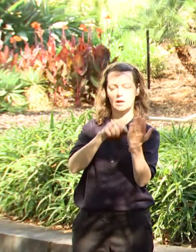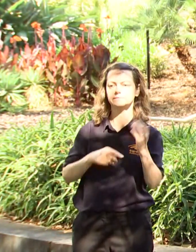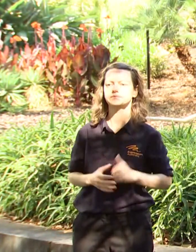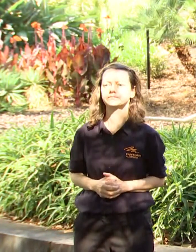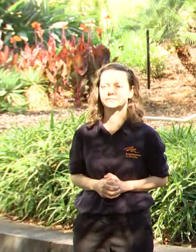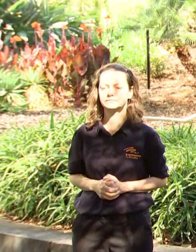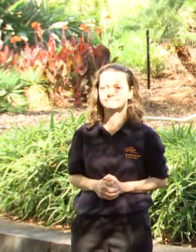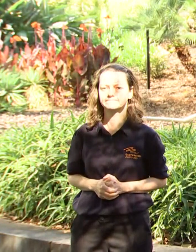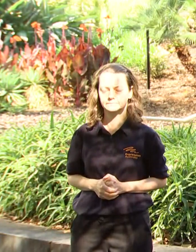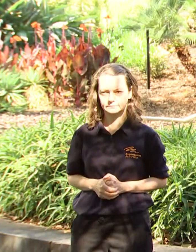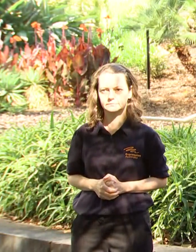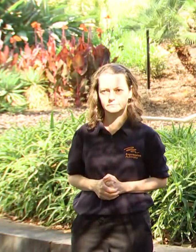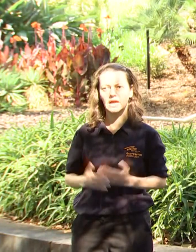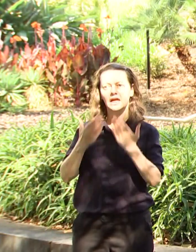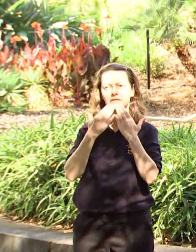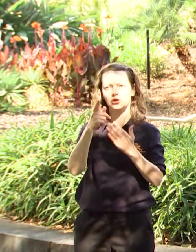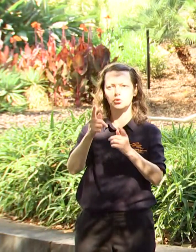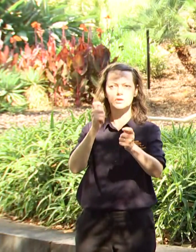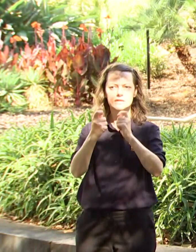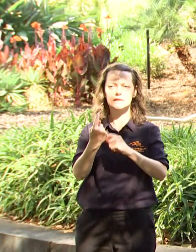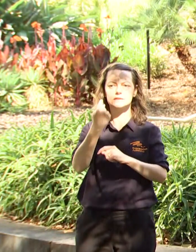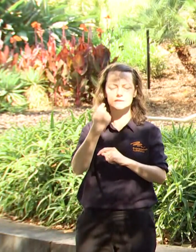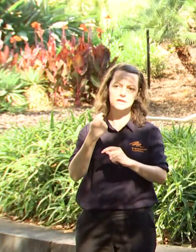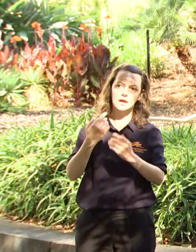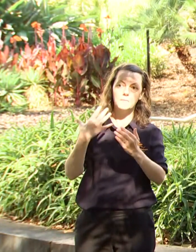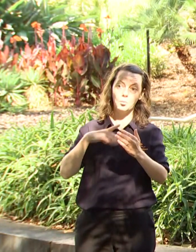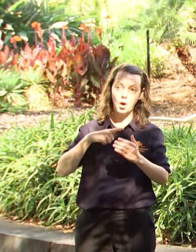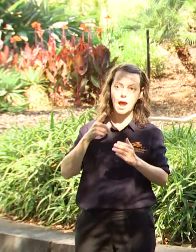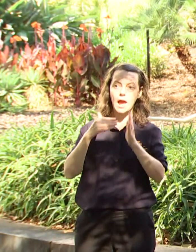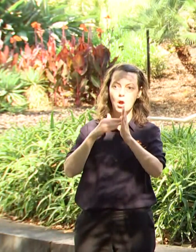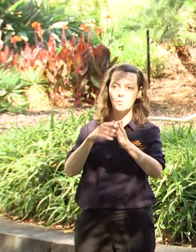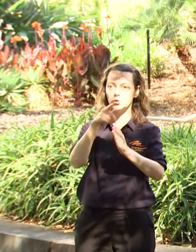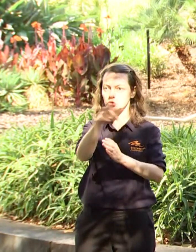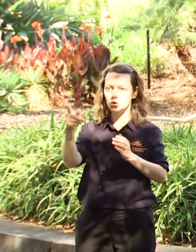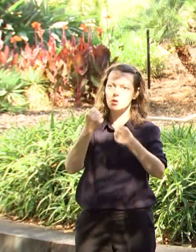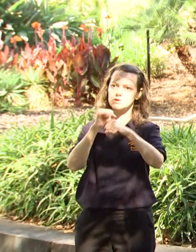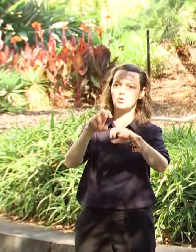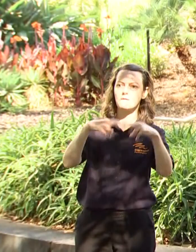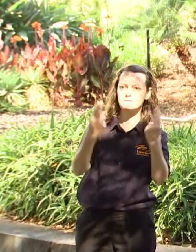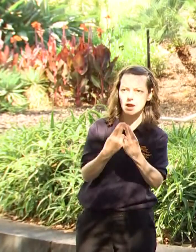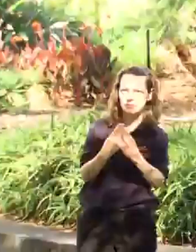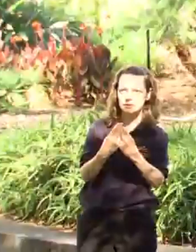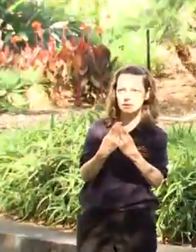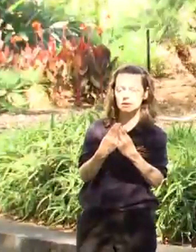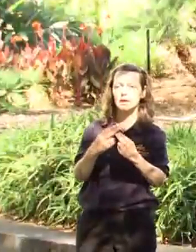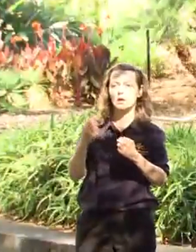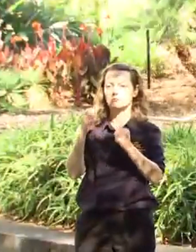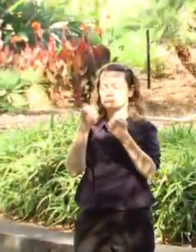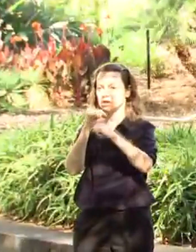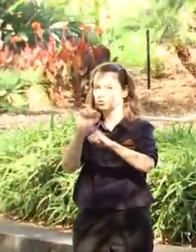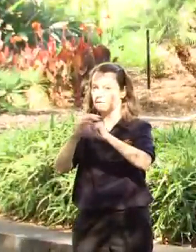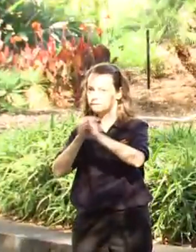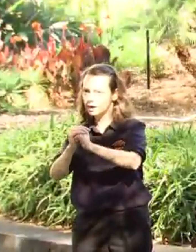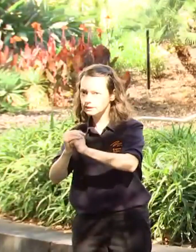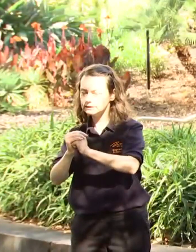your family and every family, and that's why, despite this wonderful weather and the fact that everyone's got lots of other things to do, if you have any